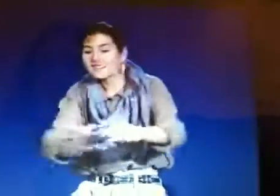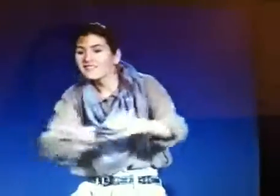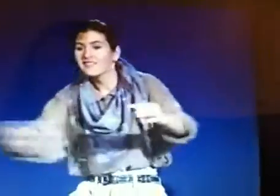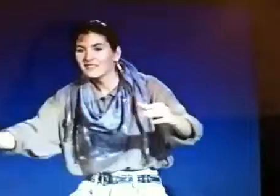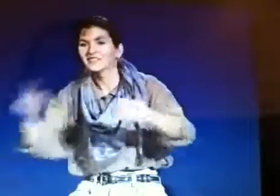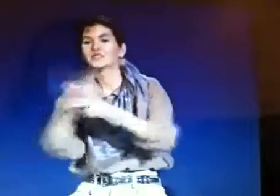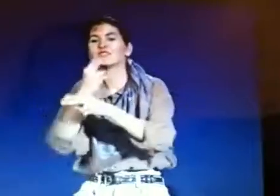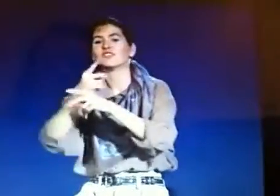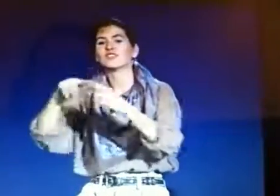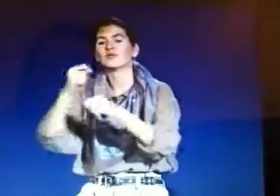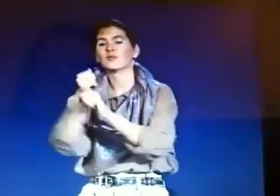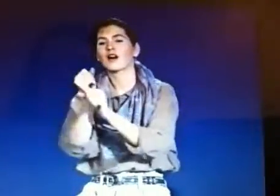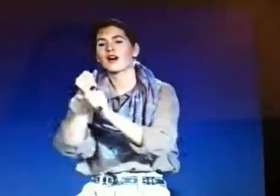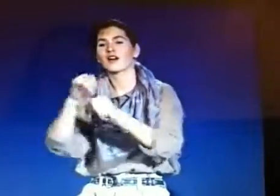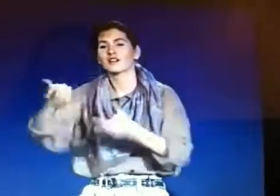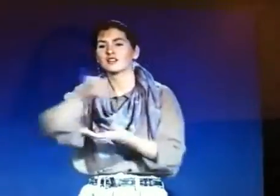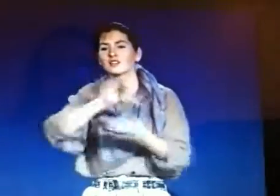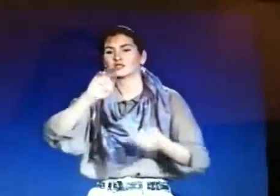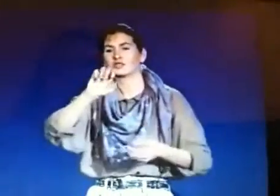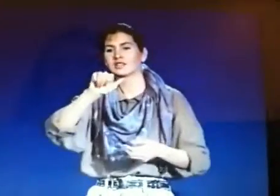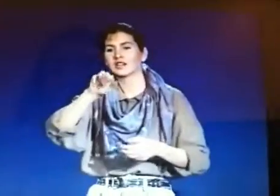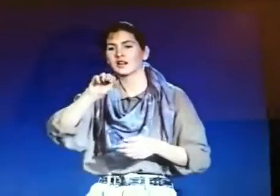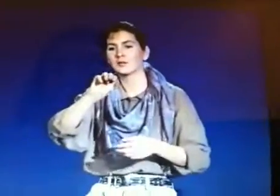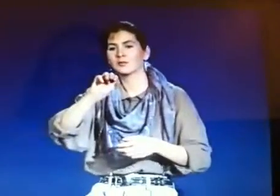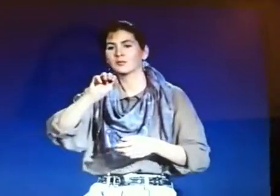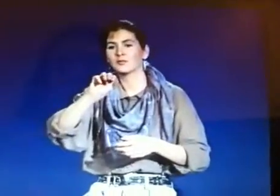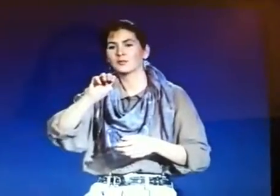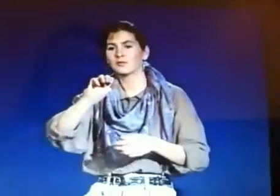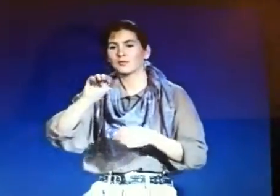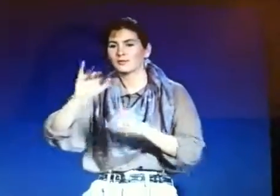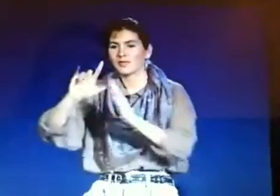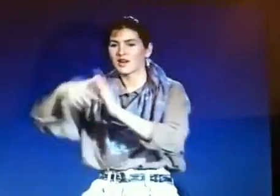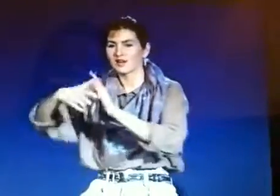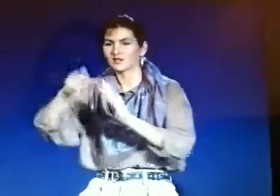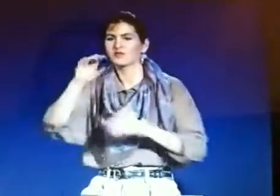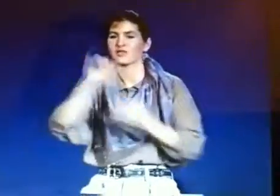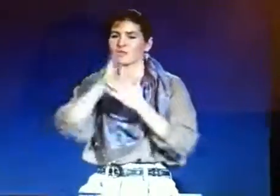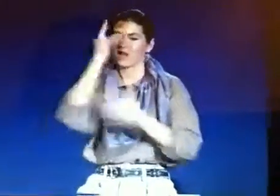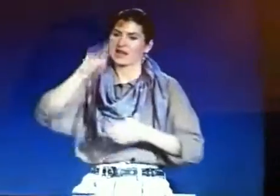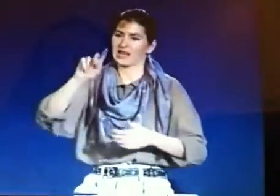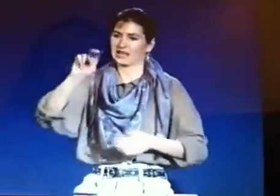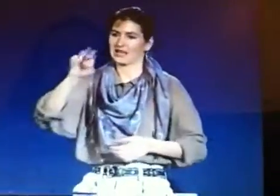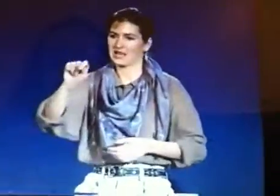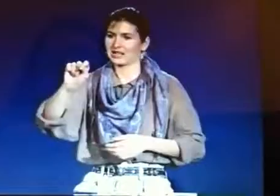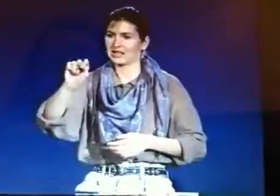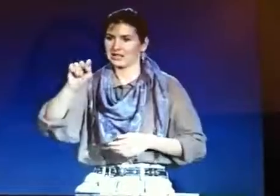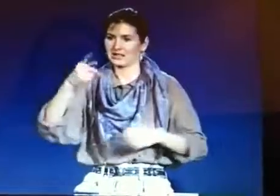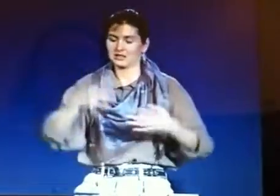there. And then you can use the liquid to make, other things that you want later.